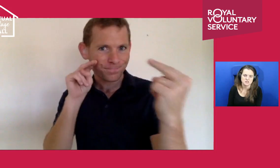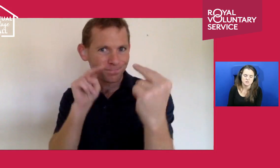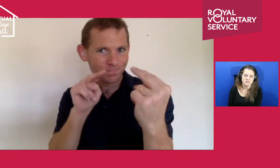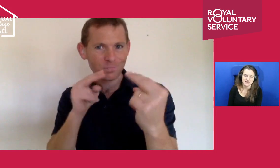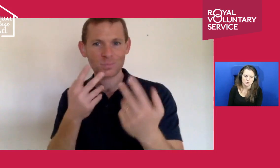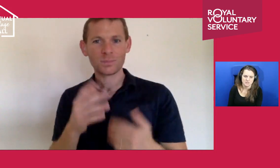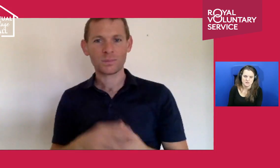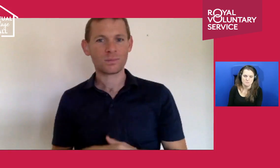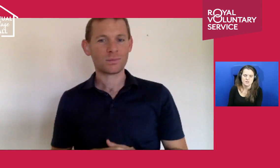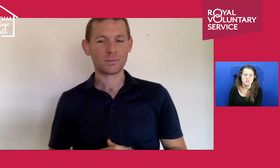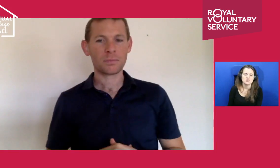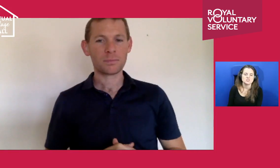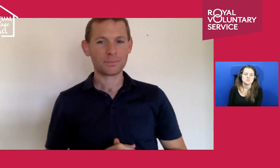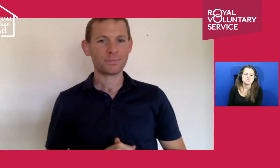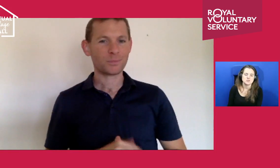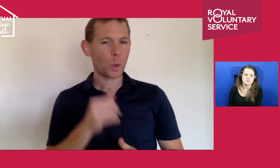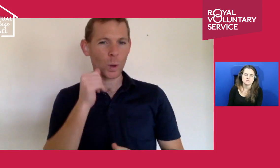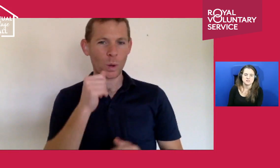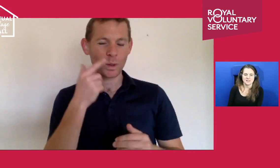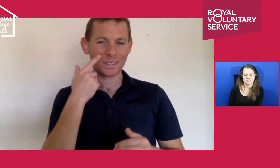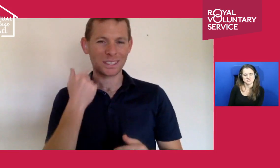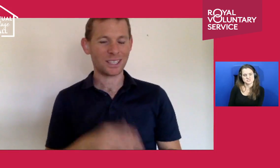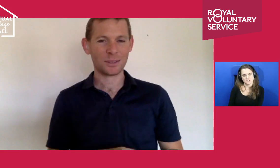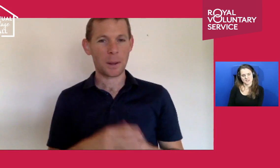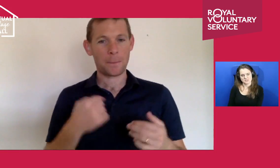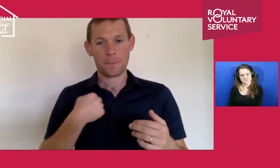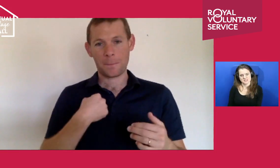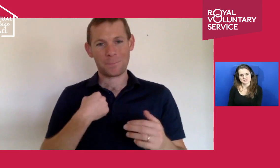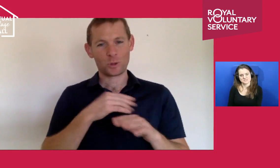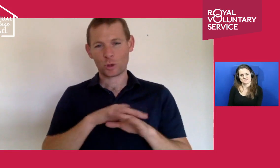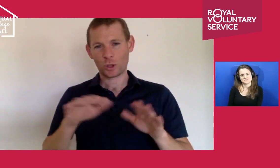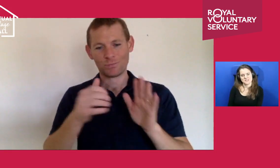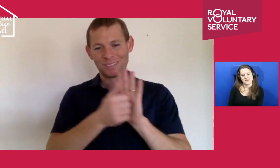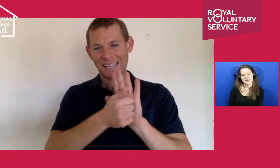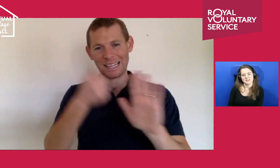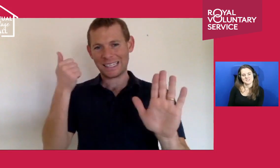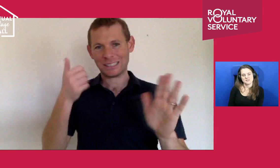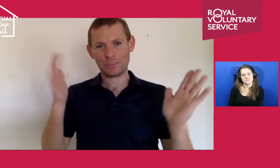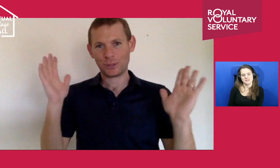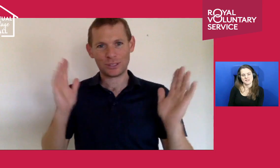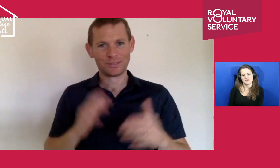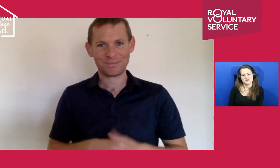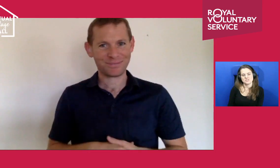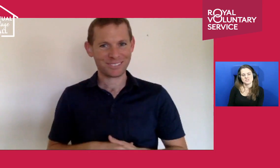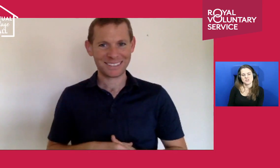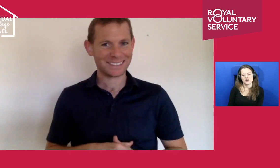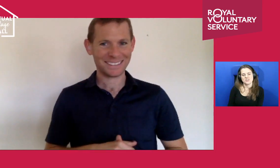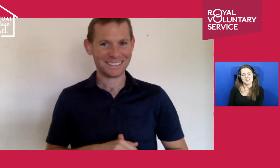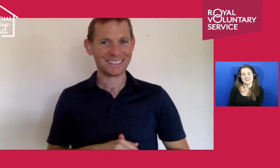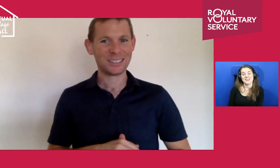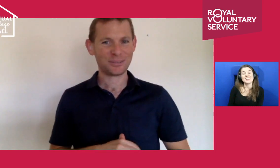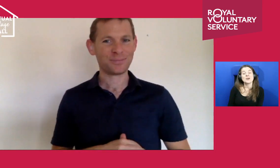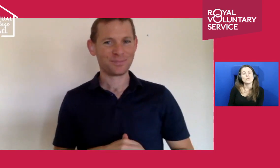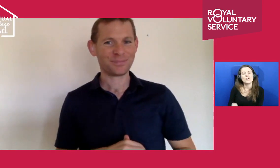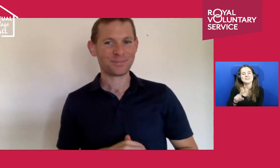you're trying to communicate with them. So much communication is through eye contact, and it's lovely.